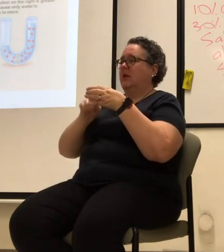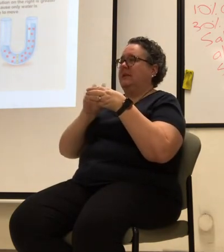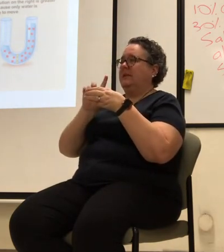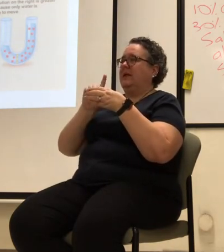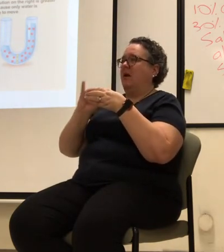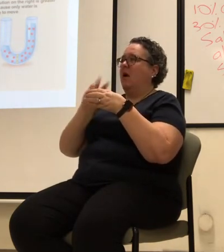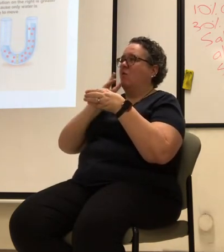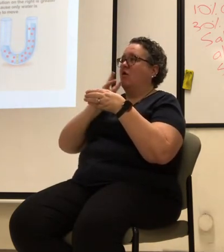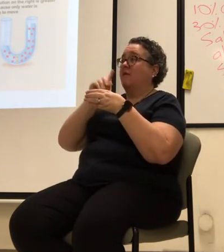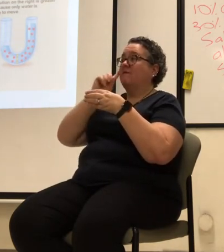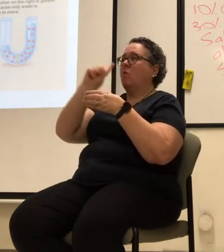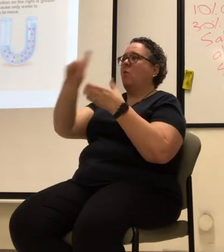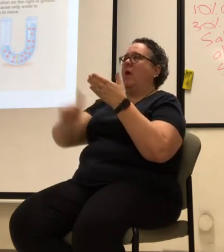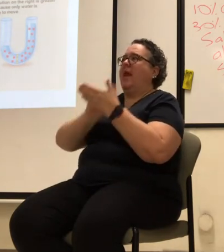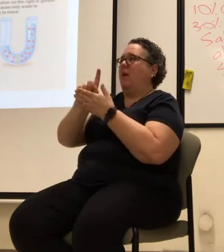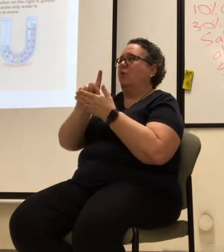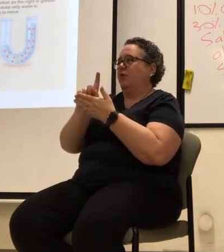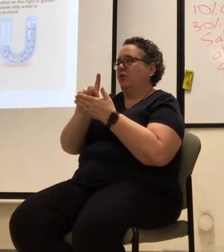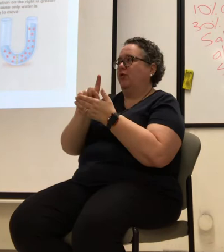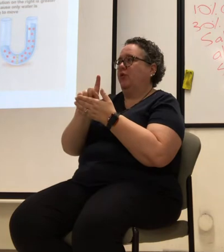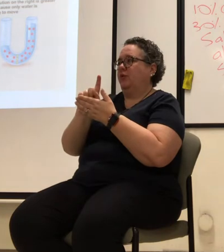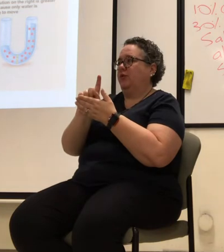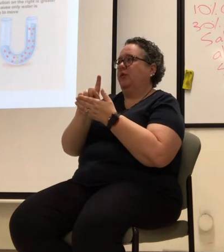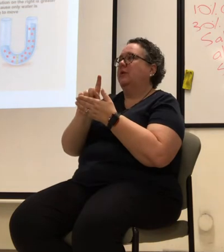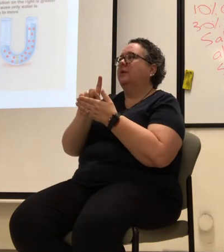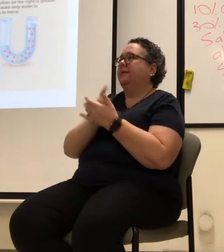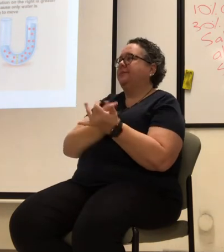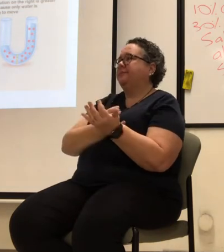For an hour. Okay.